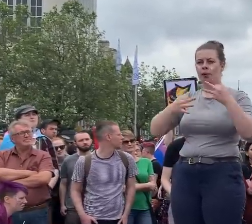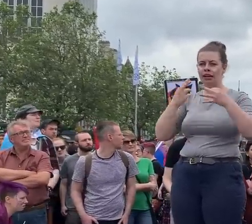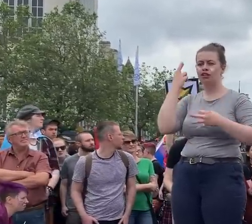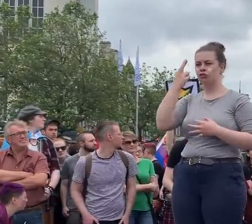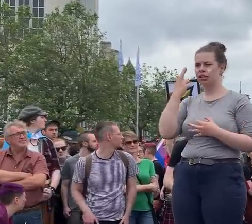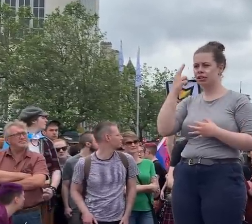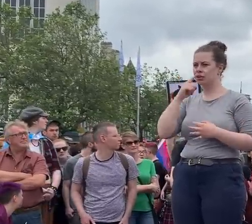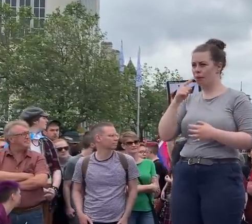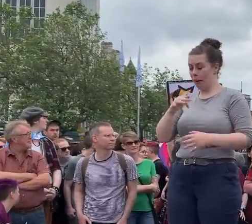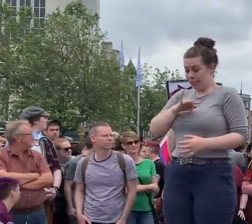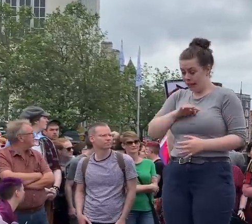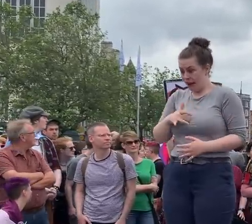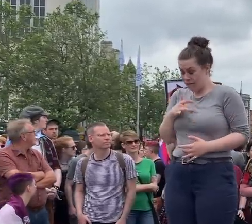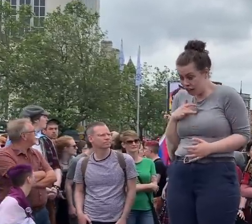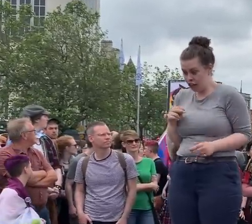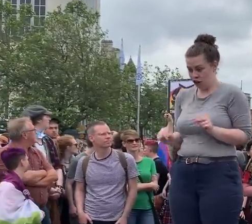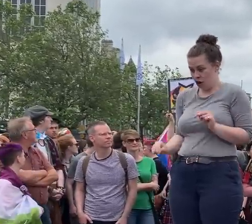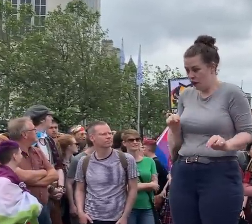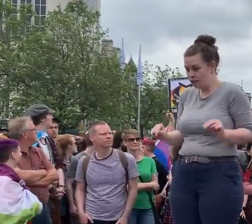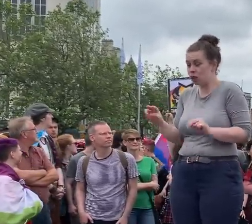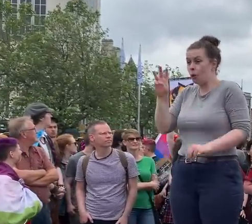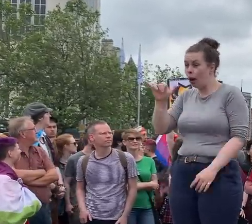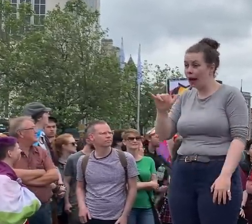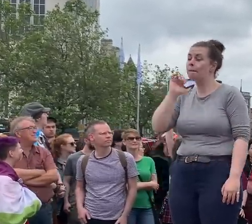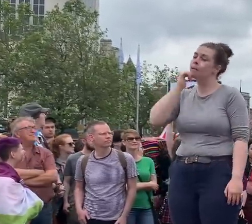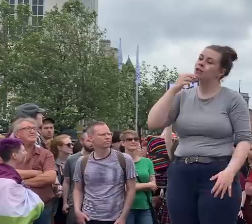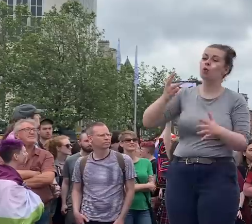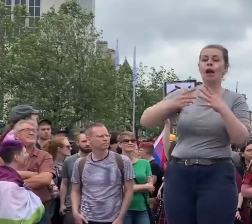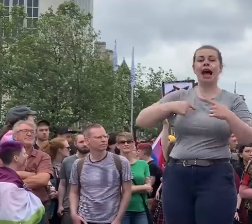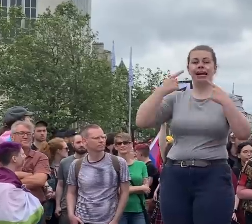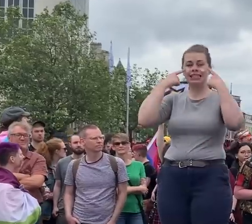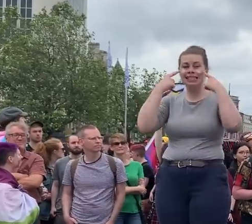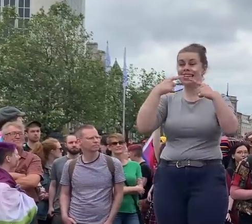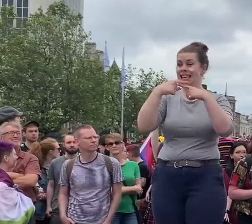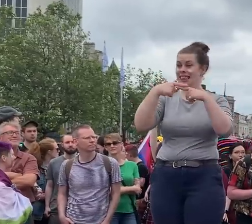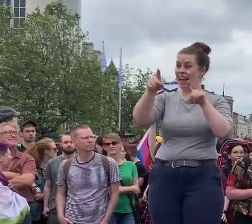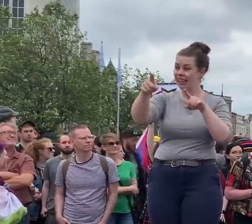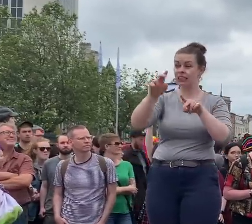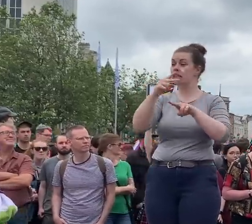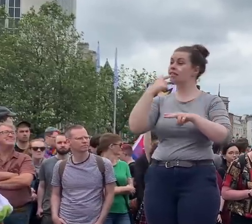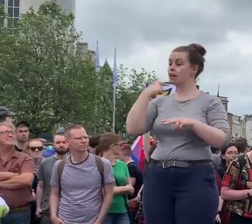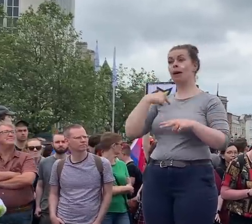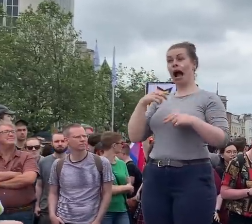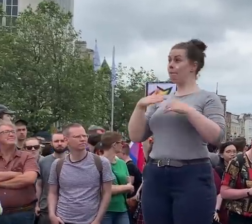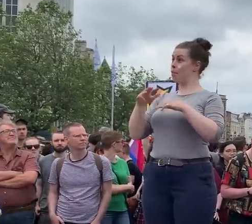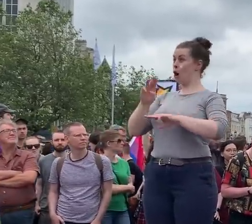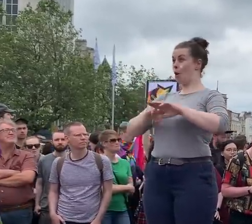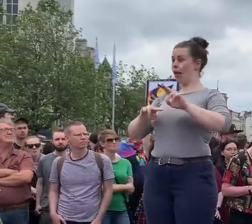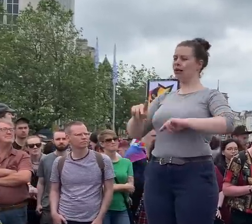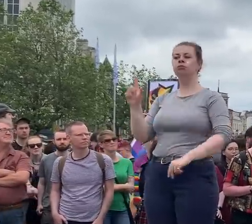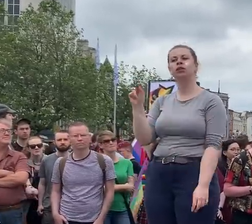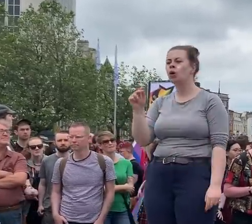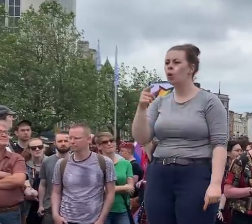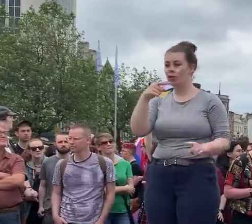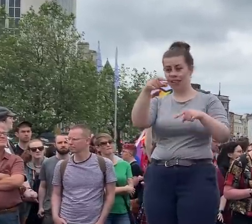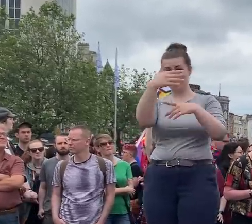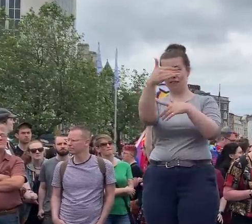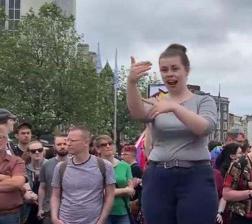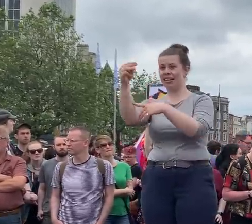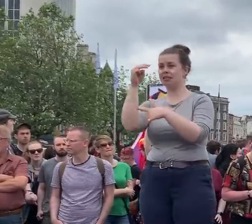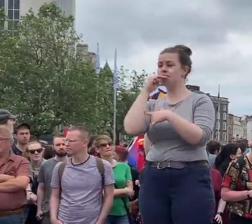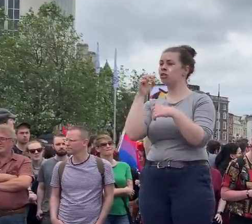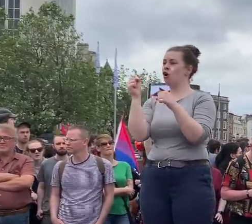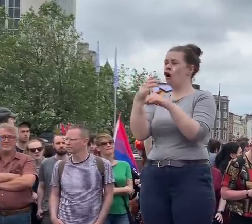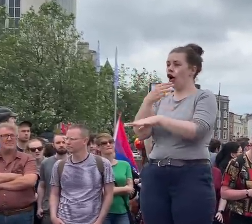feel physically nervous? And I realize the reason is that whenever I see that, it's not telling me I feel more welcome. It's telling me all